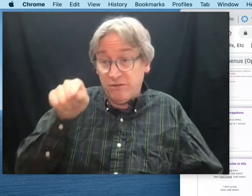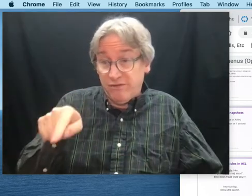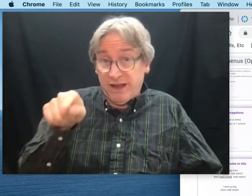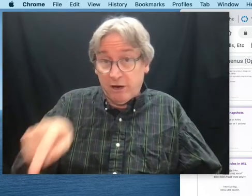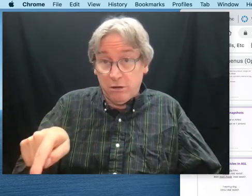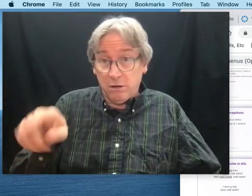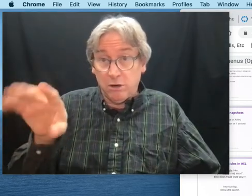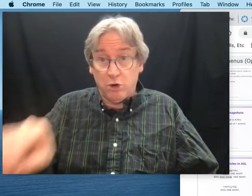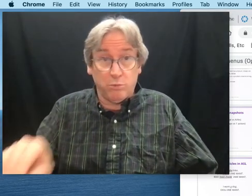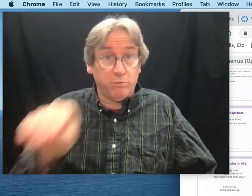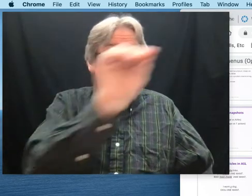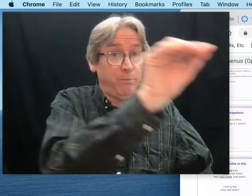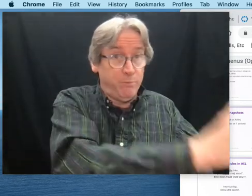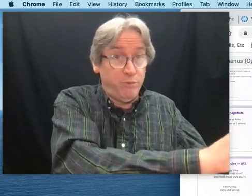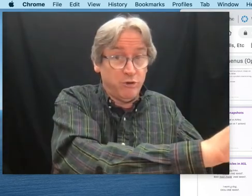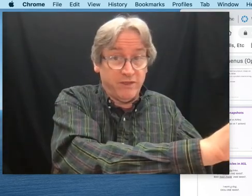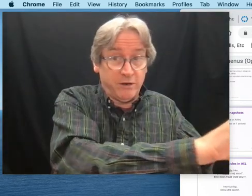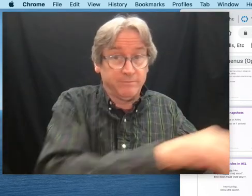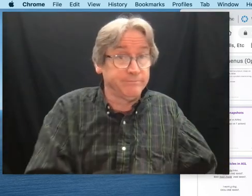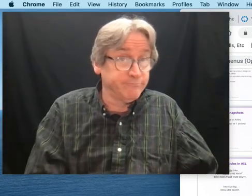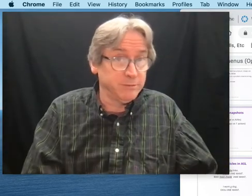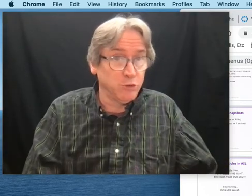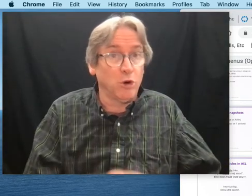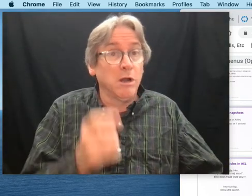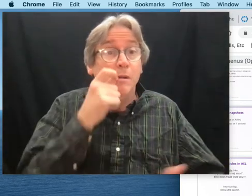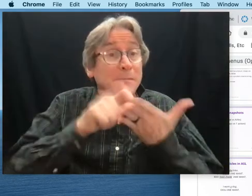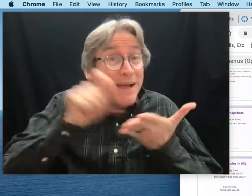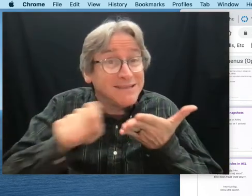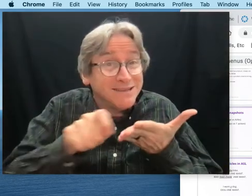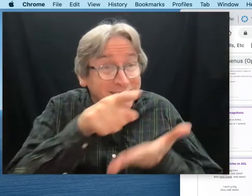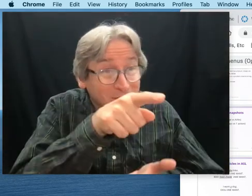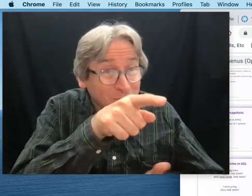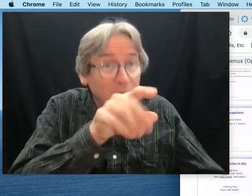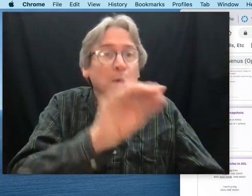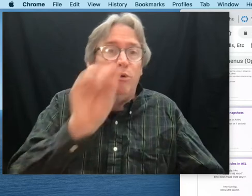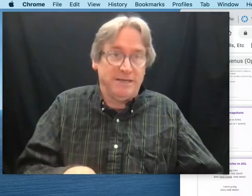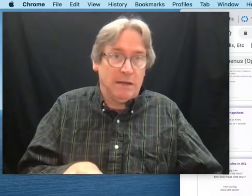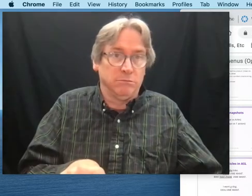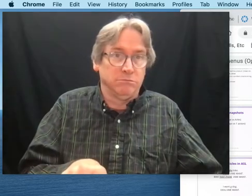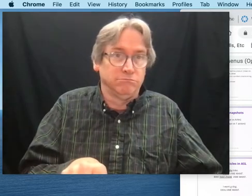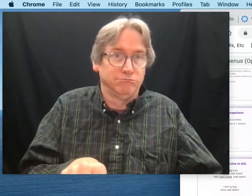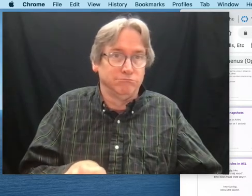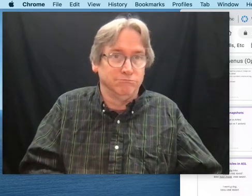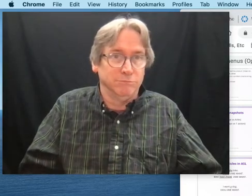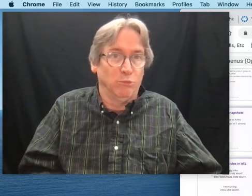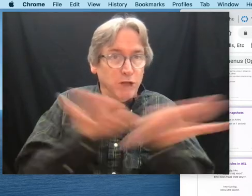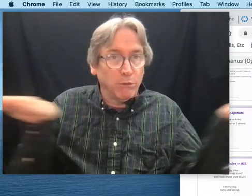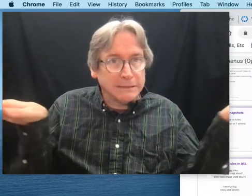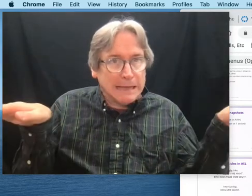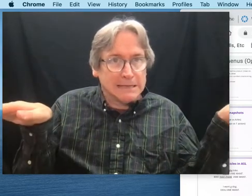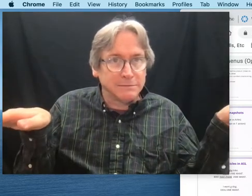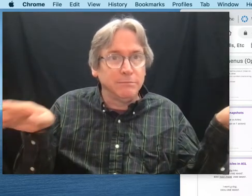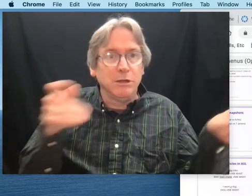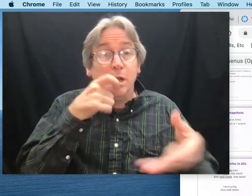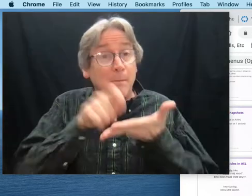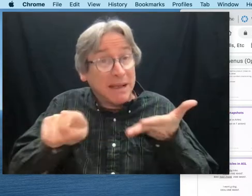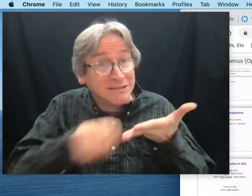Pencil there, put over there, right? Or pencil you, put it down. We're done with the